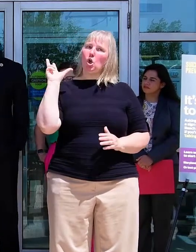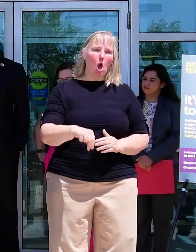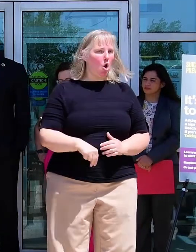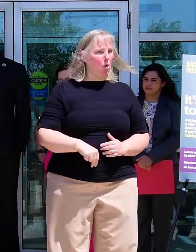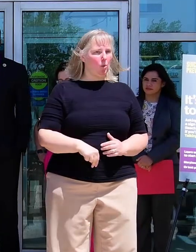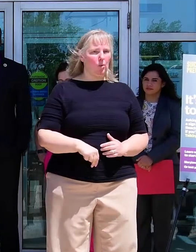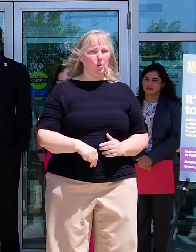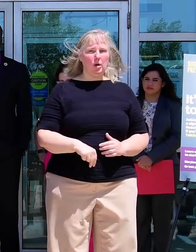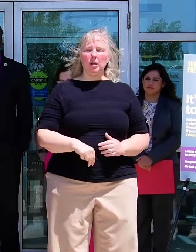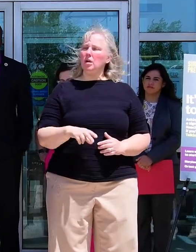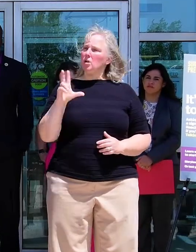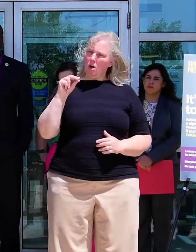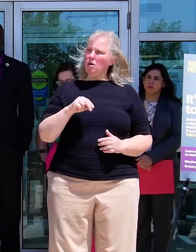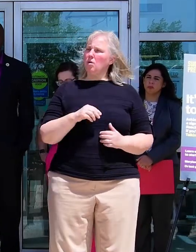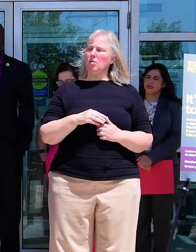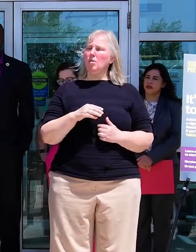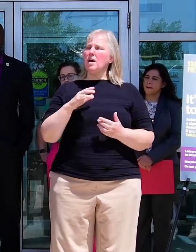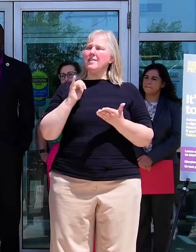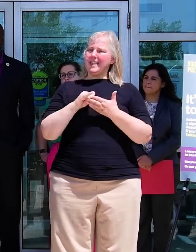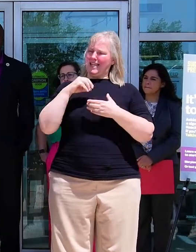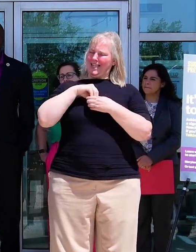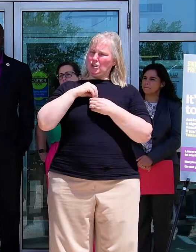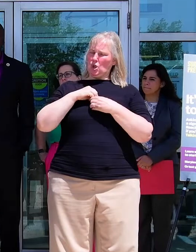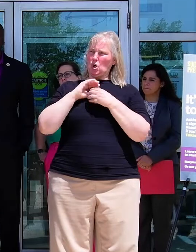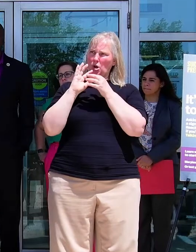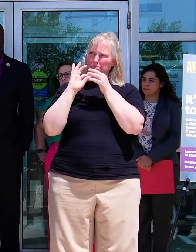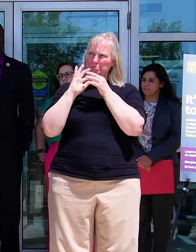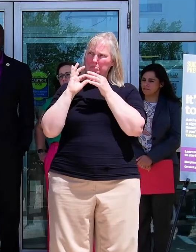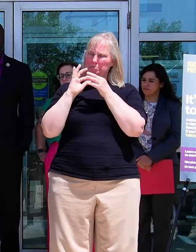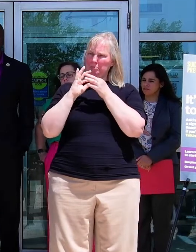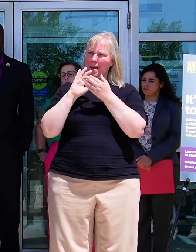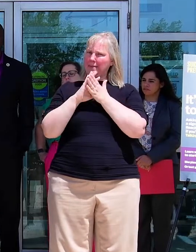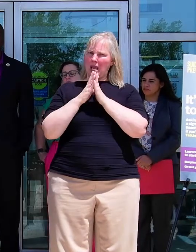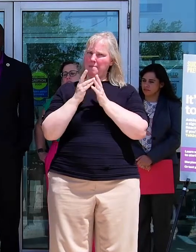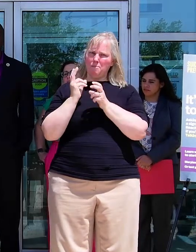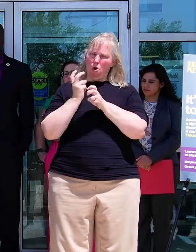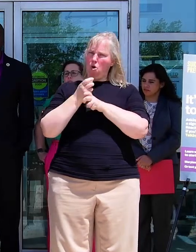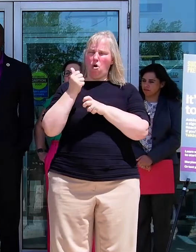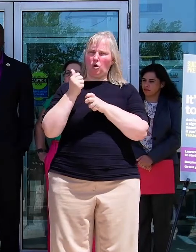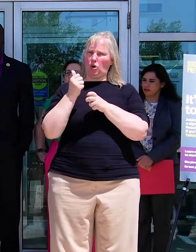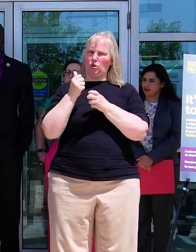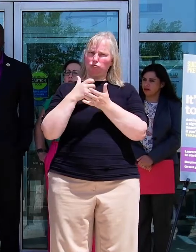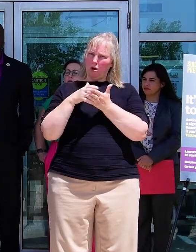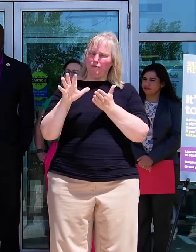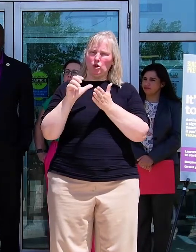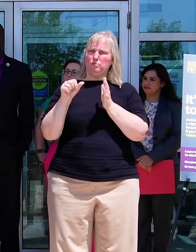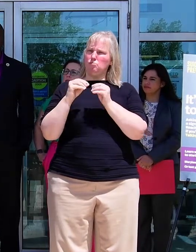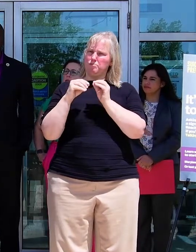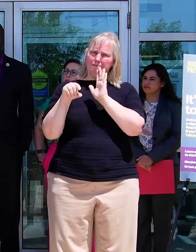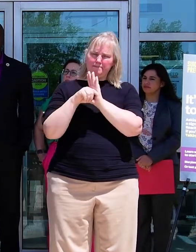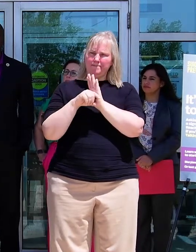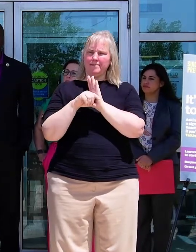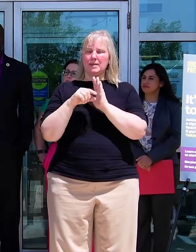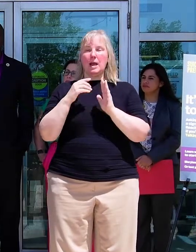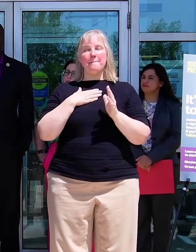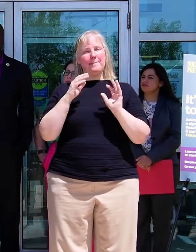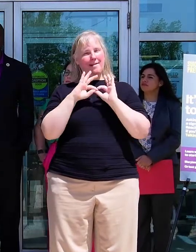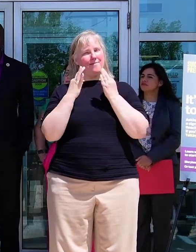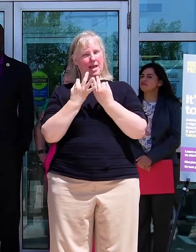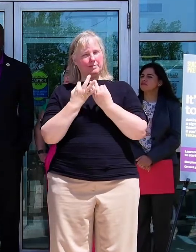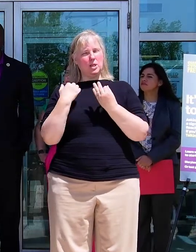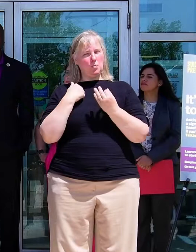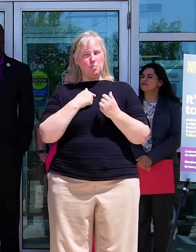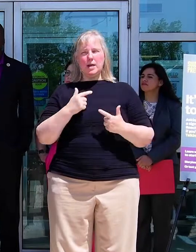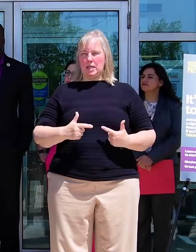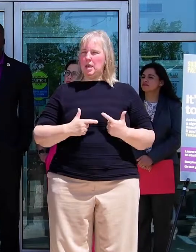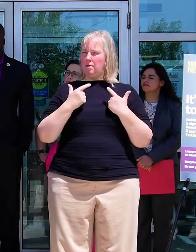not. And that internal monologue just got harsher, right? In my family, we live for a fairly long